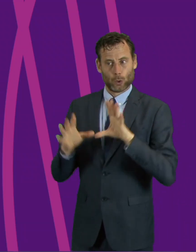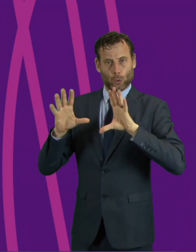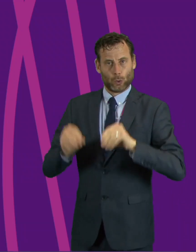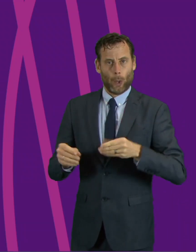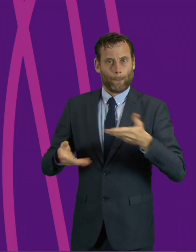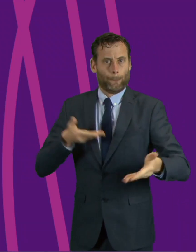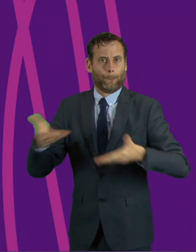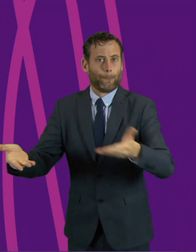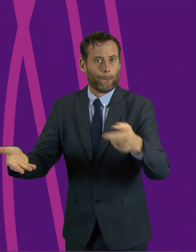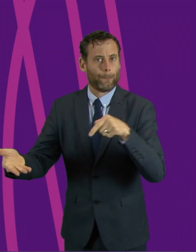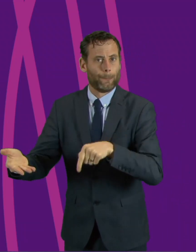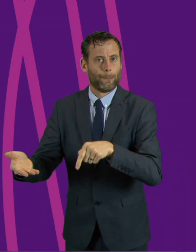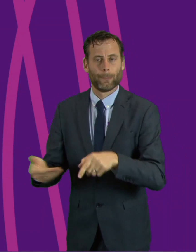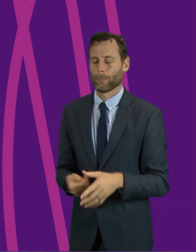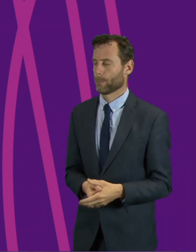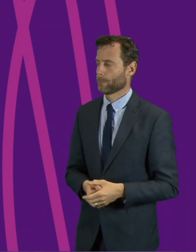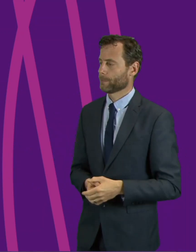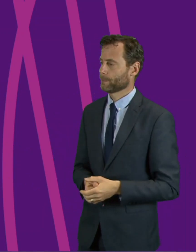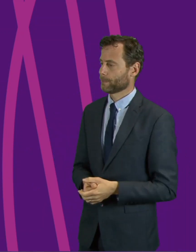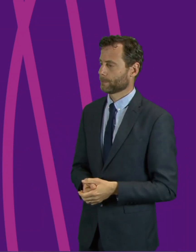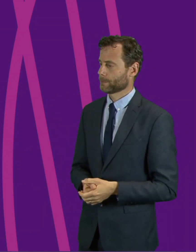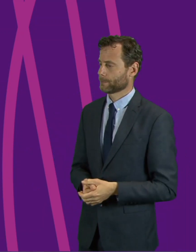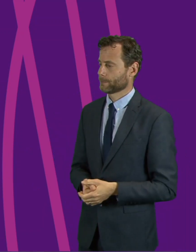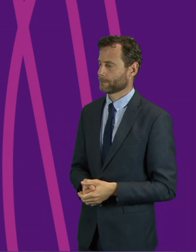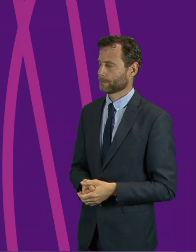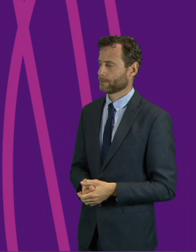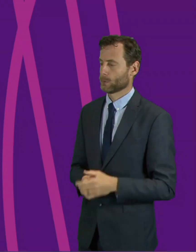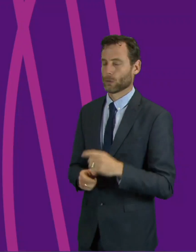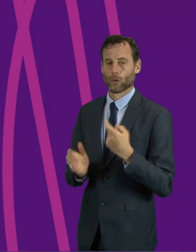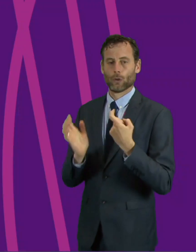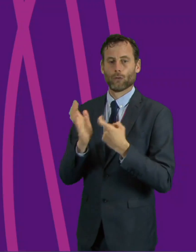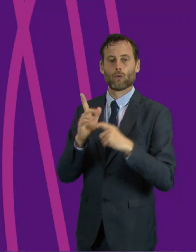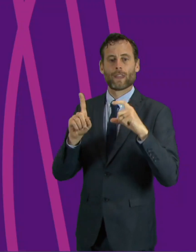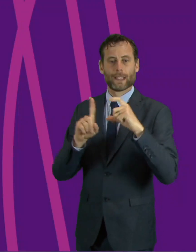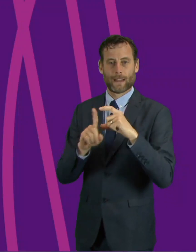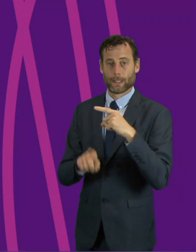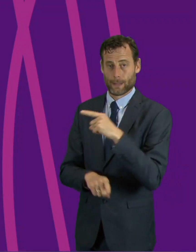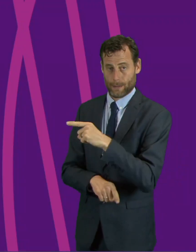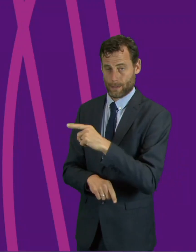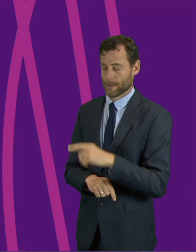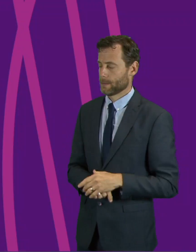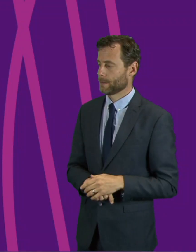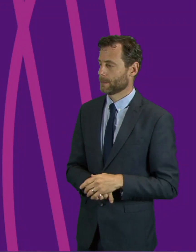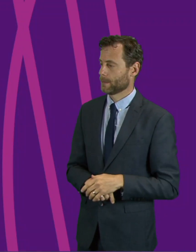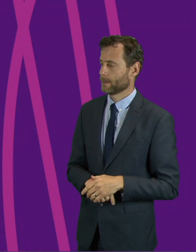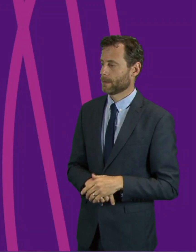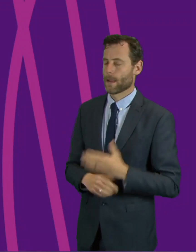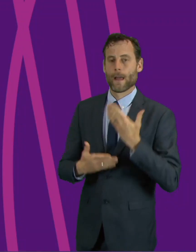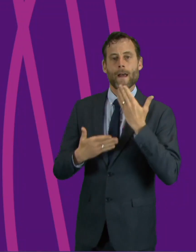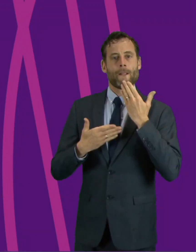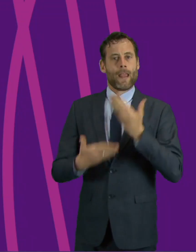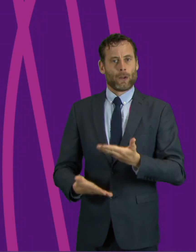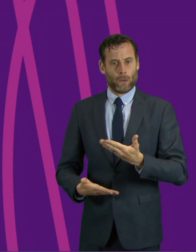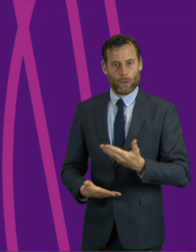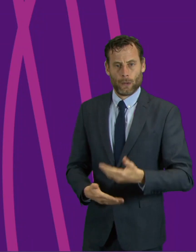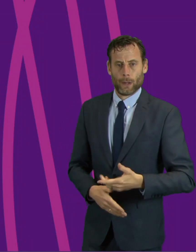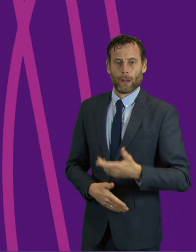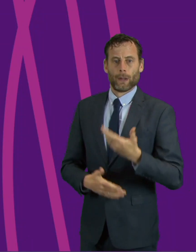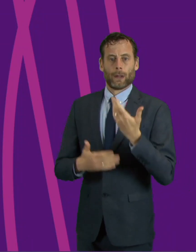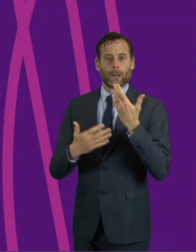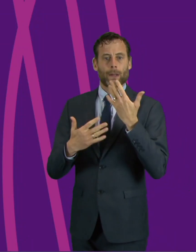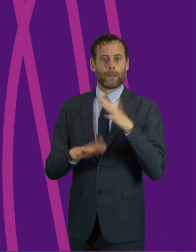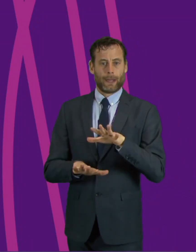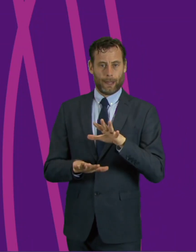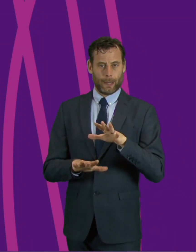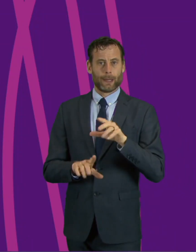suppression that we're working on right now. Ruth Davison, to be followed by David Stewart. Thank you, Presiding Officer. I've been contacted by